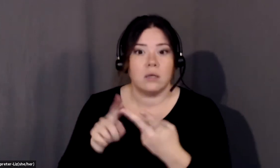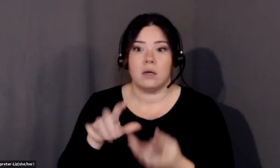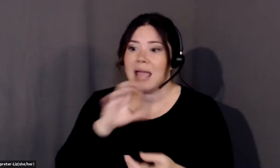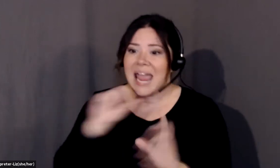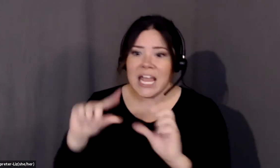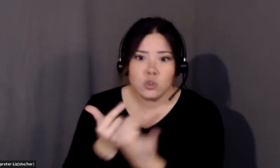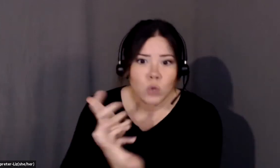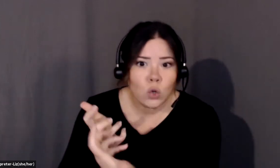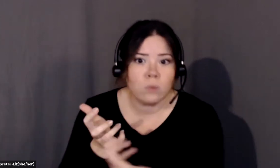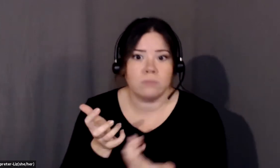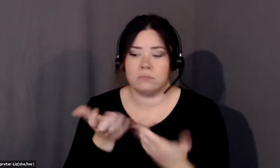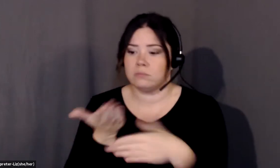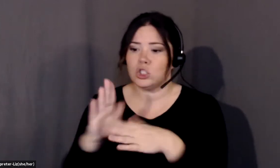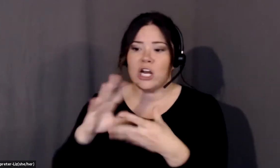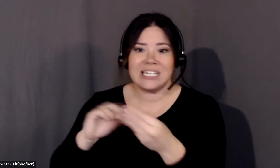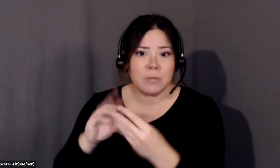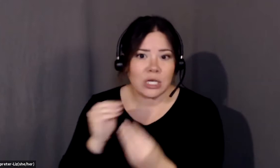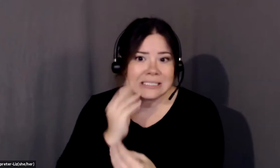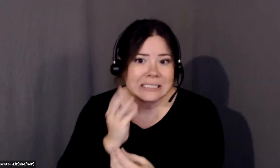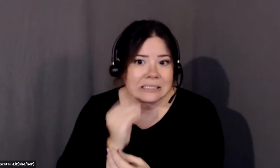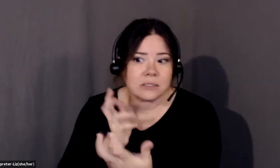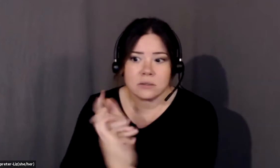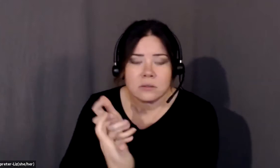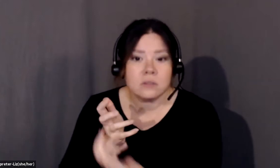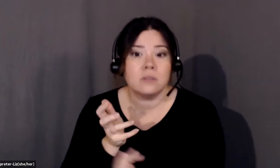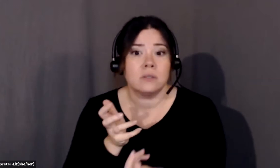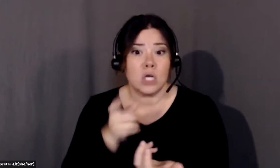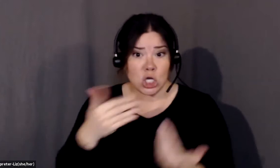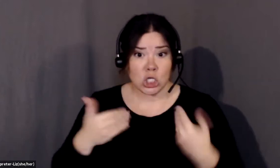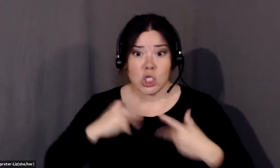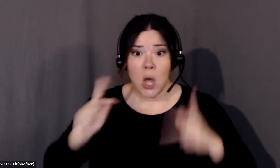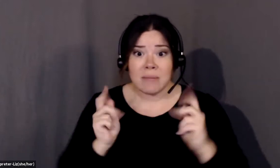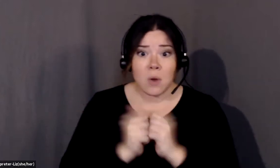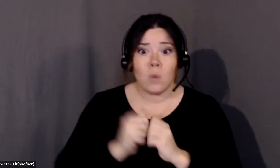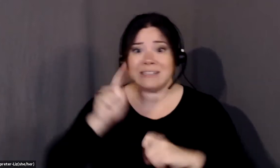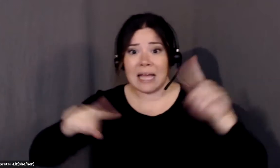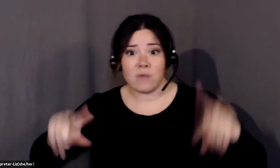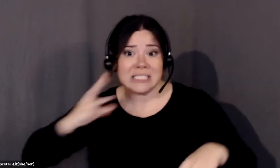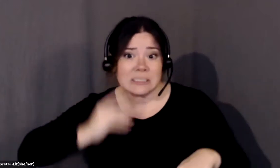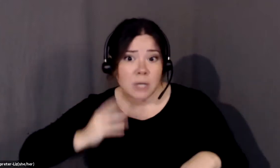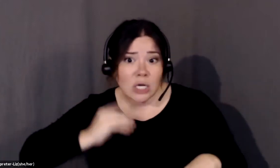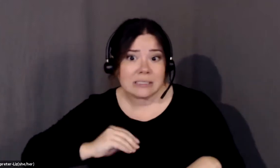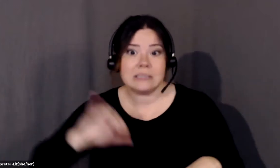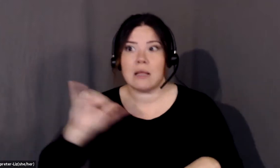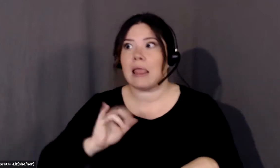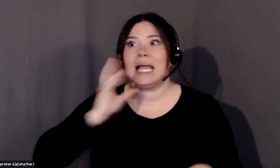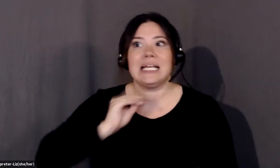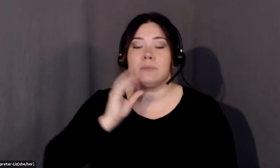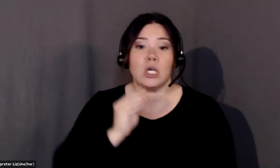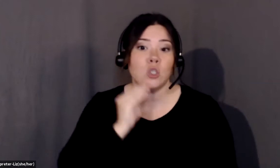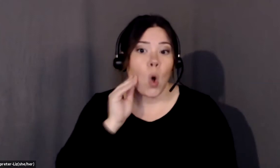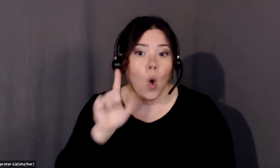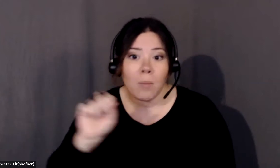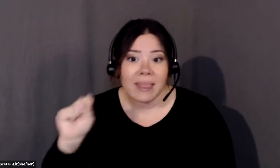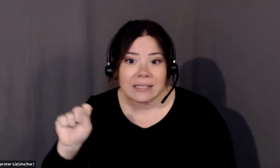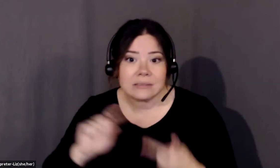shared experiences? Do you have people with diverse experiences, such as experiencing homelessness, violence,